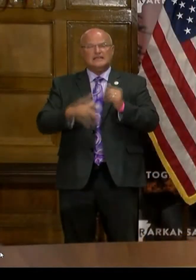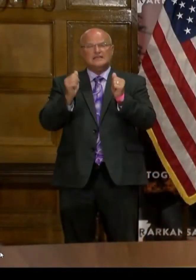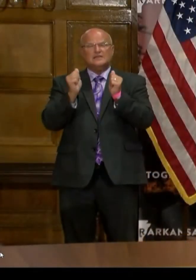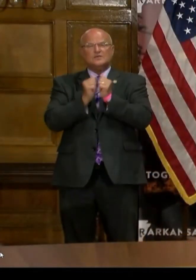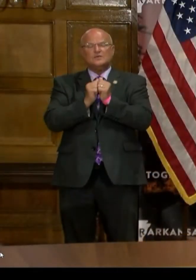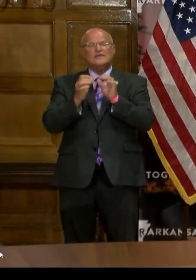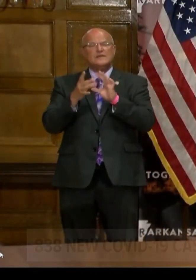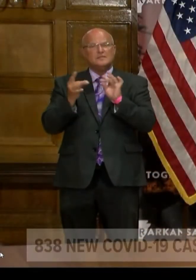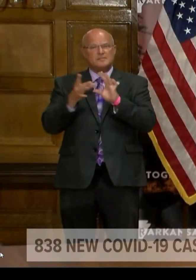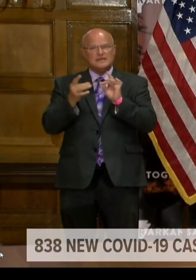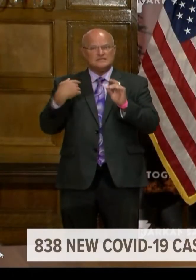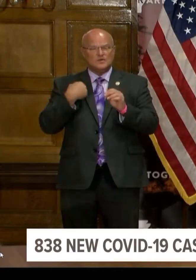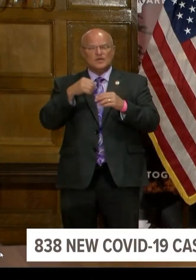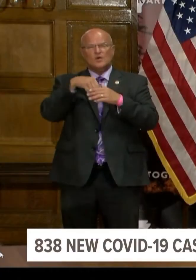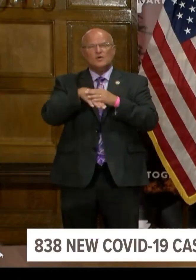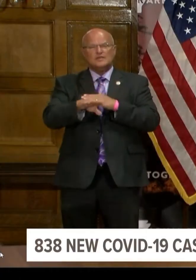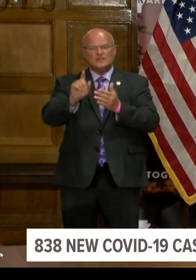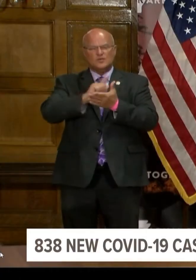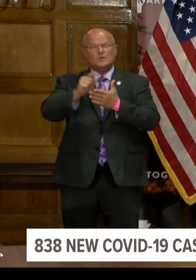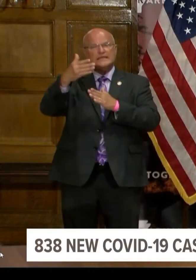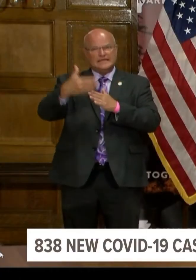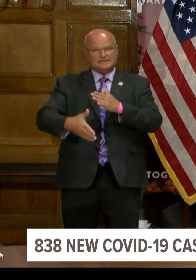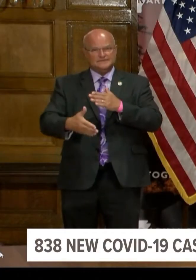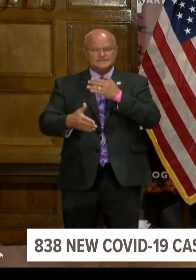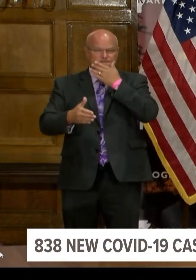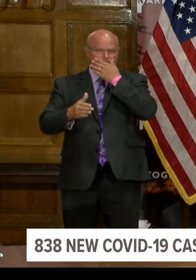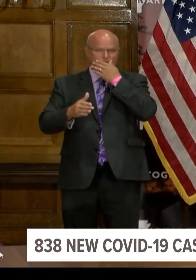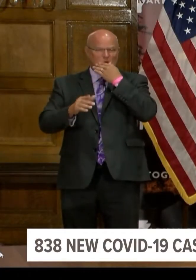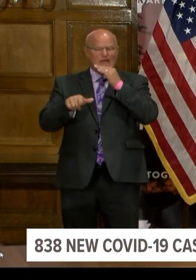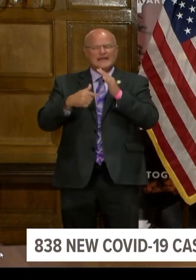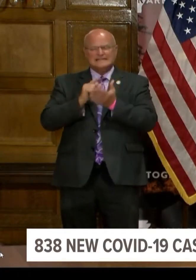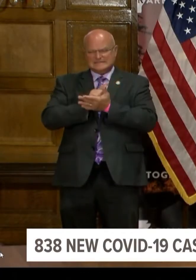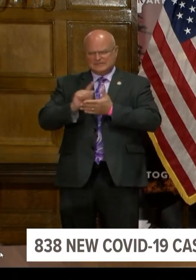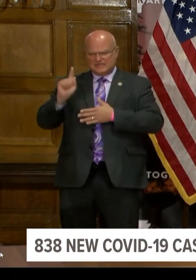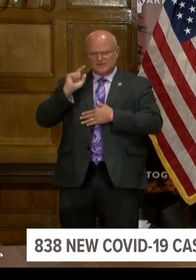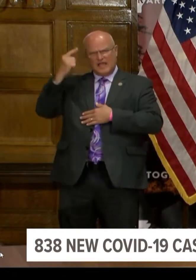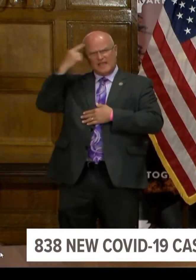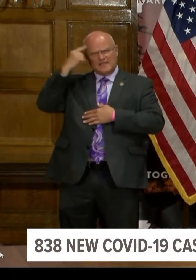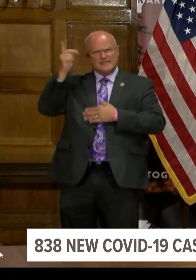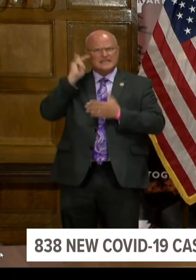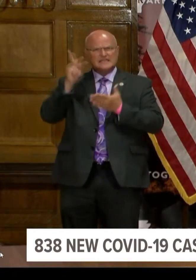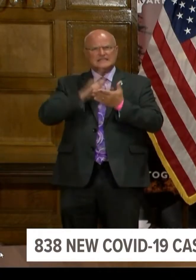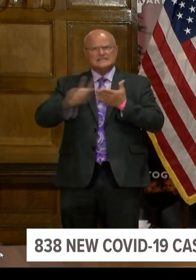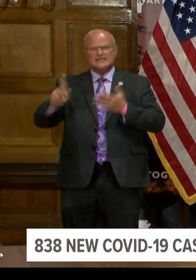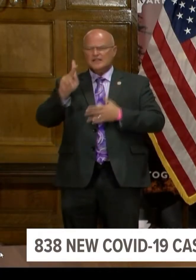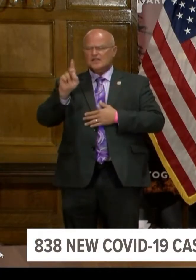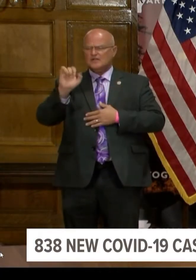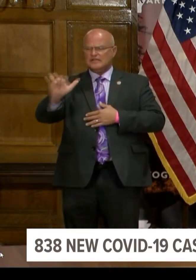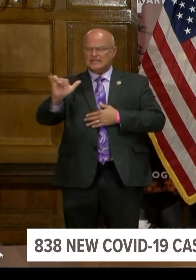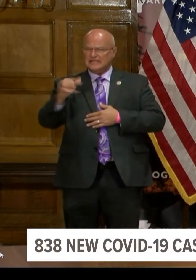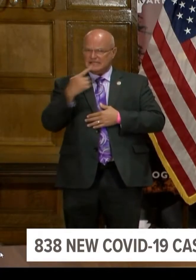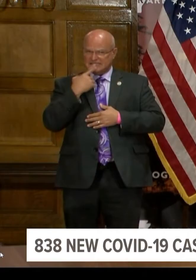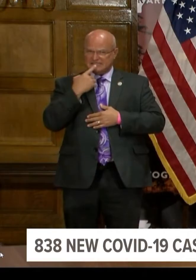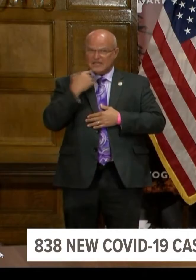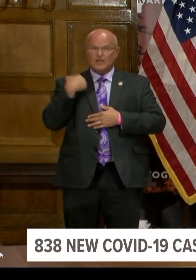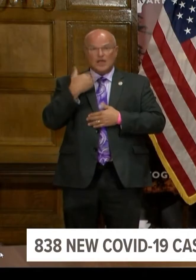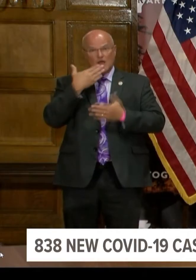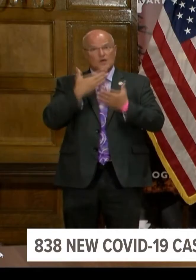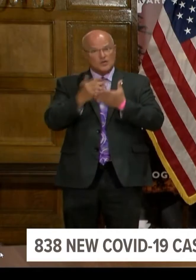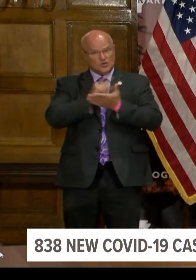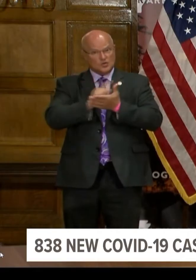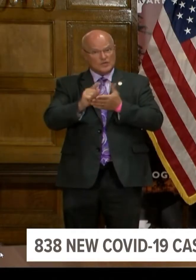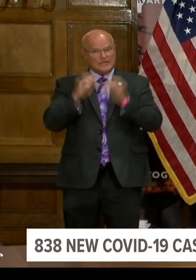a message as we go into the weekend. And this last week, I think as Secretary Key will point out, we had a good week